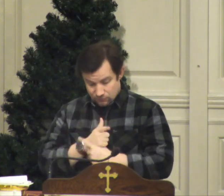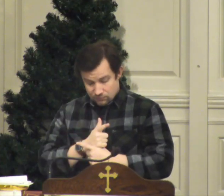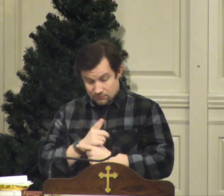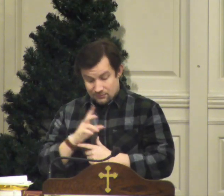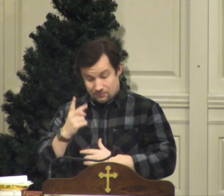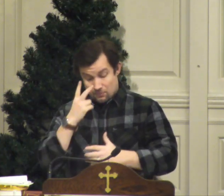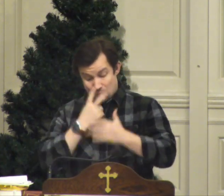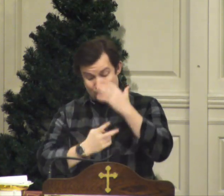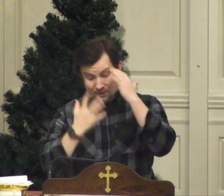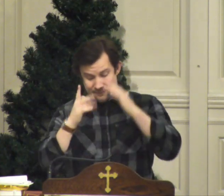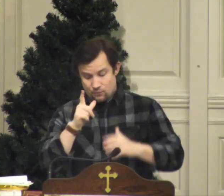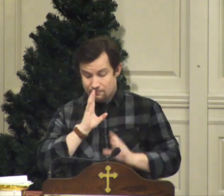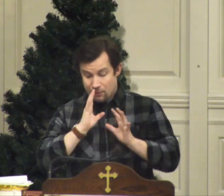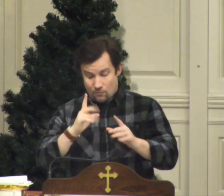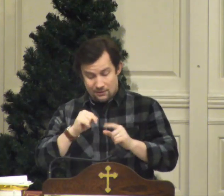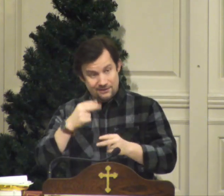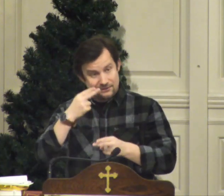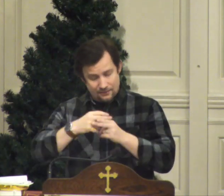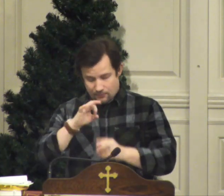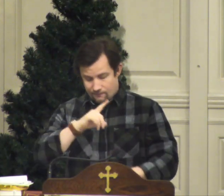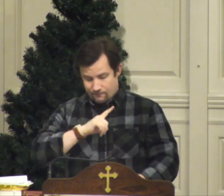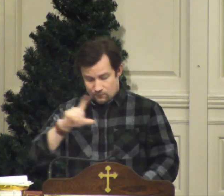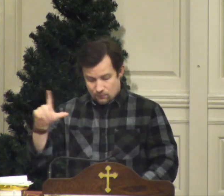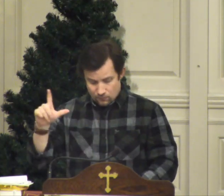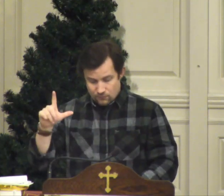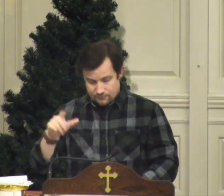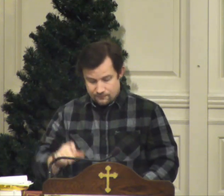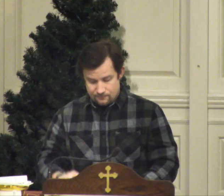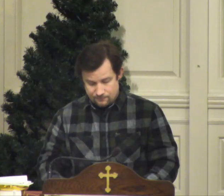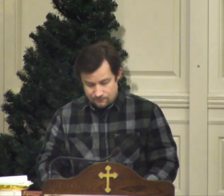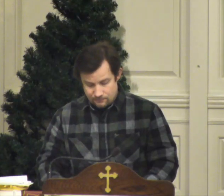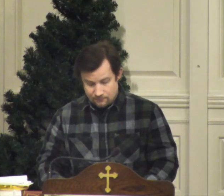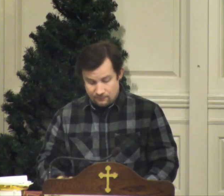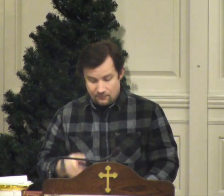who spoke in the name of the Lord.